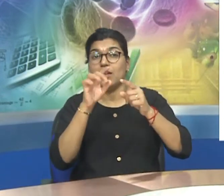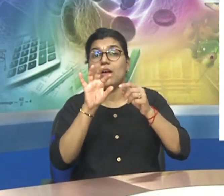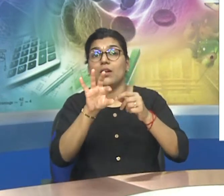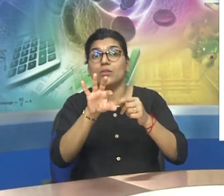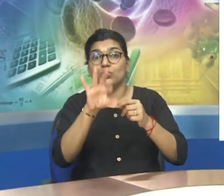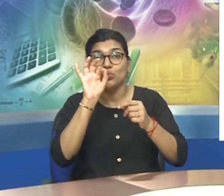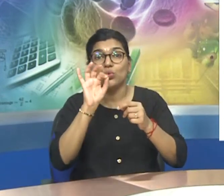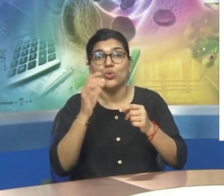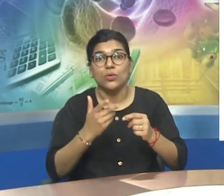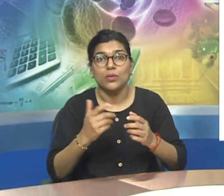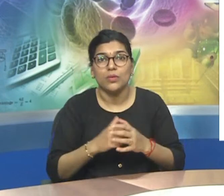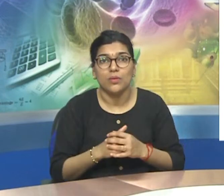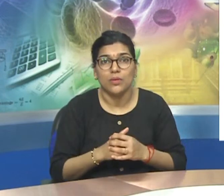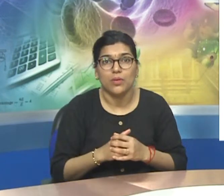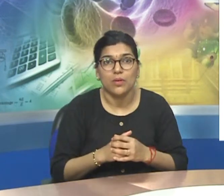Now you have seen